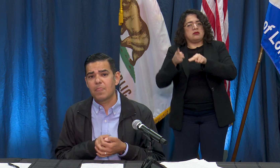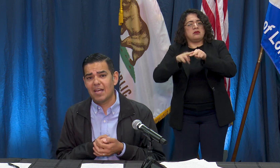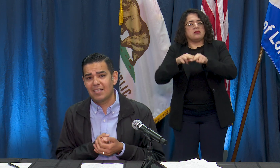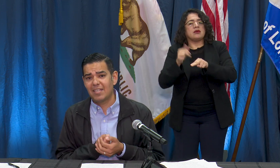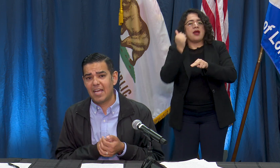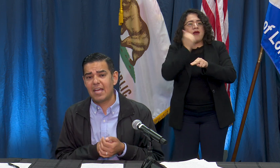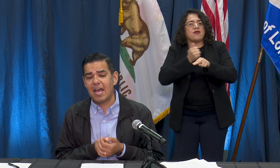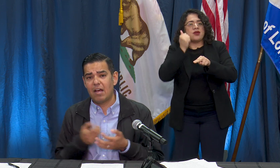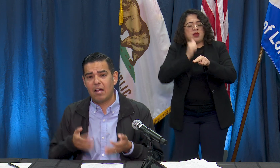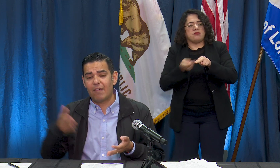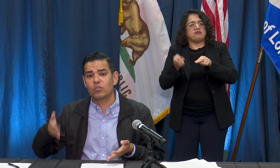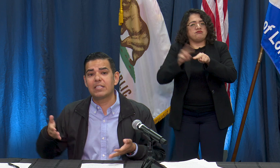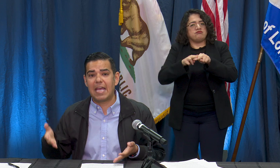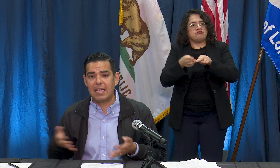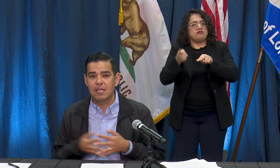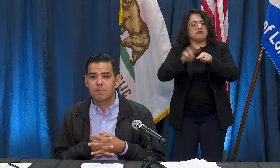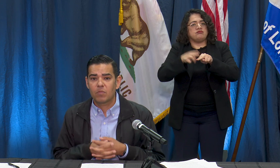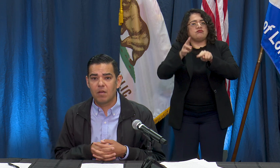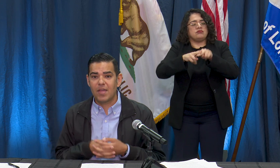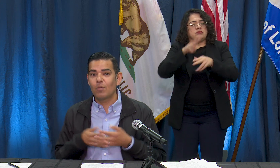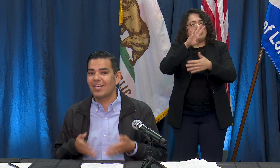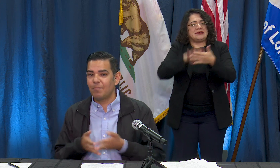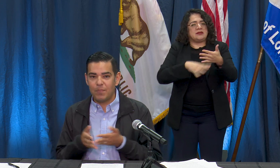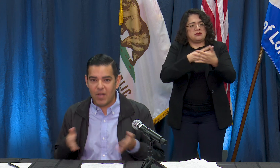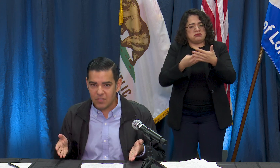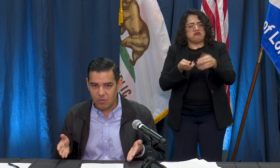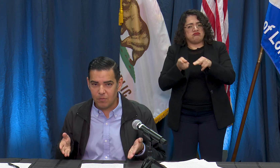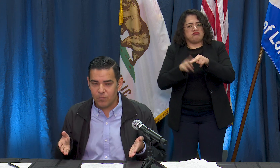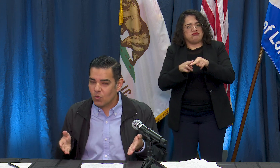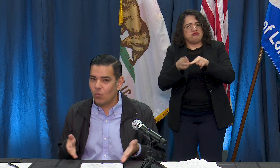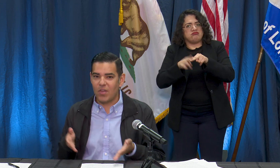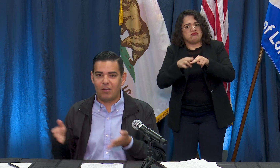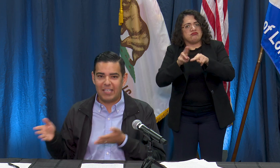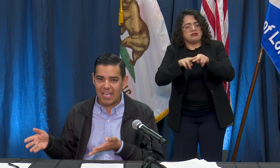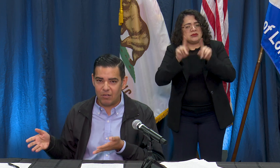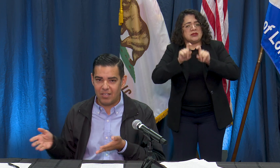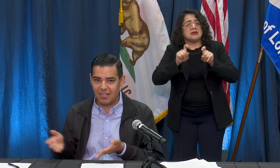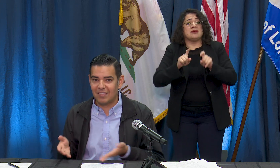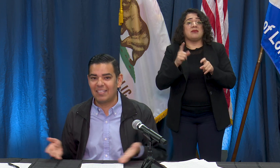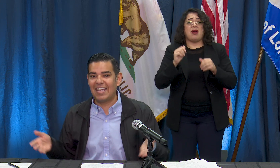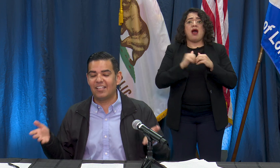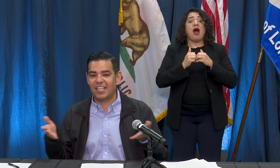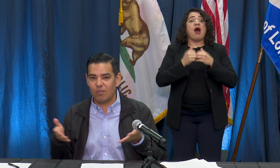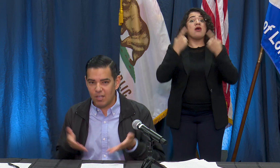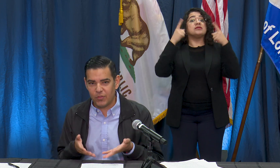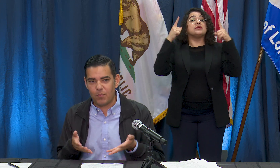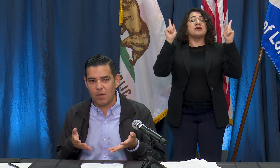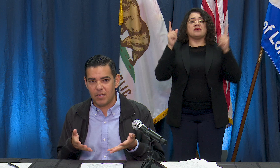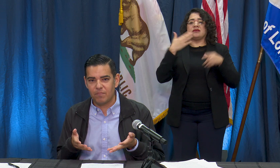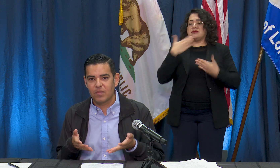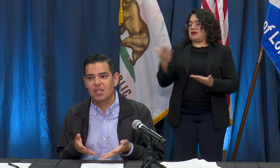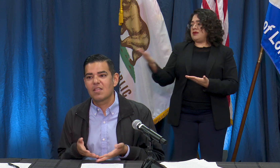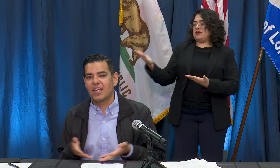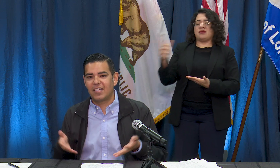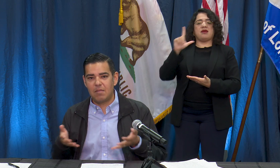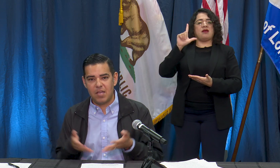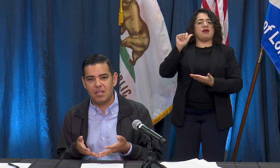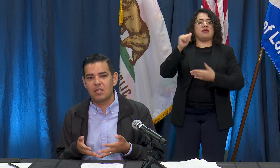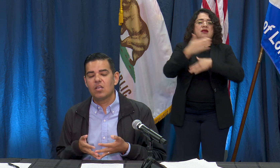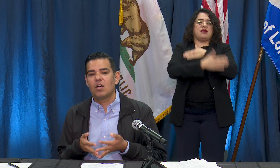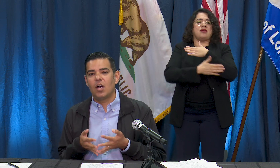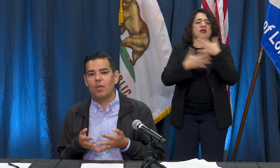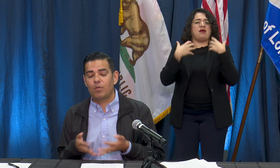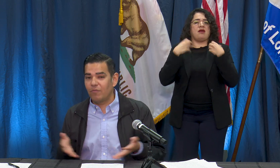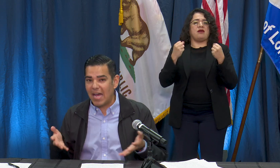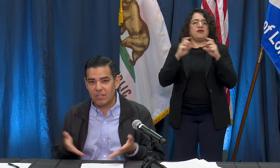up day after day. That would not be possible without LA County. It is the LA County Health Department that came